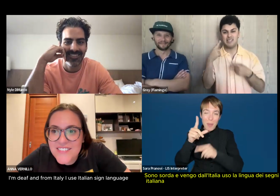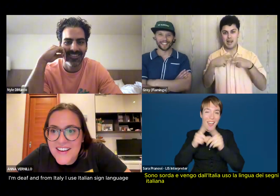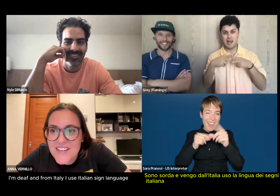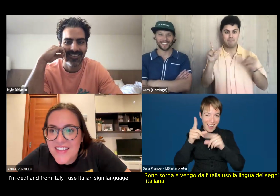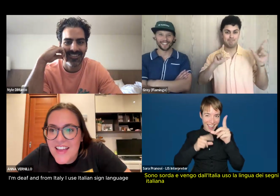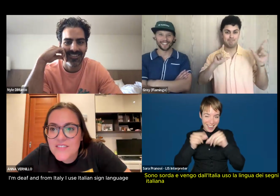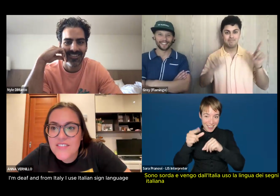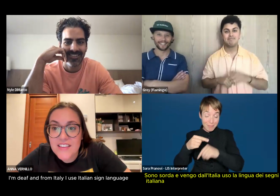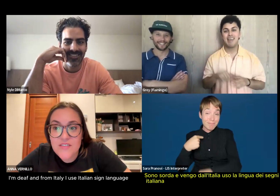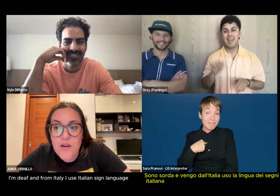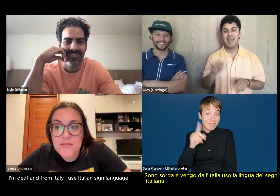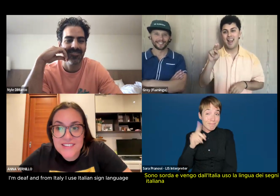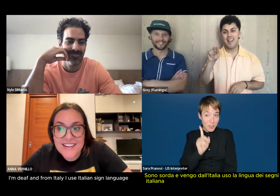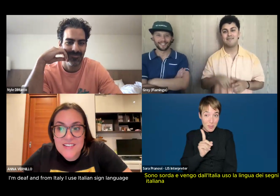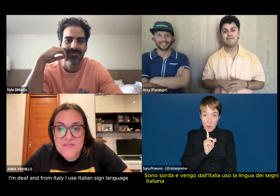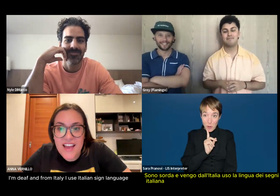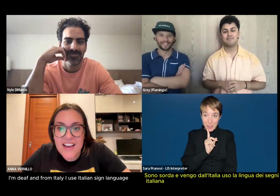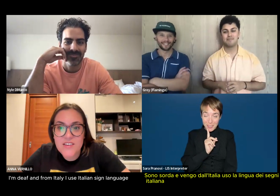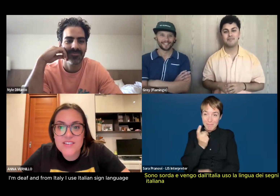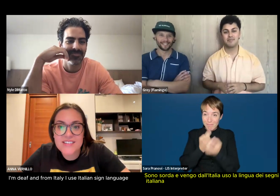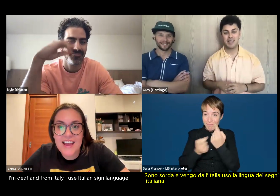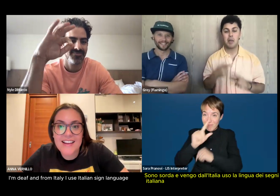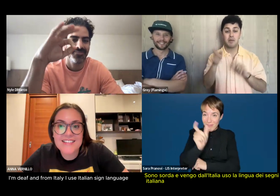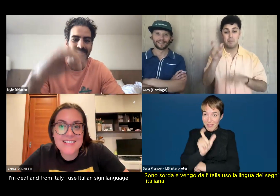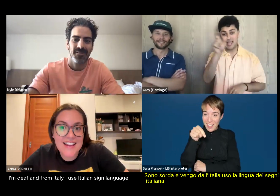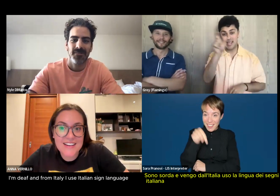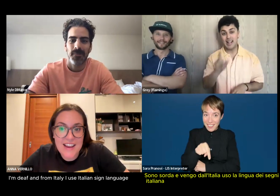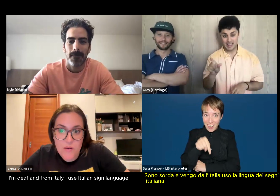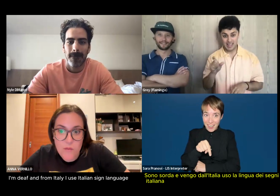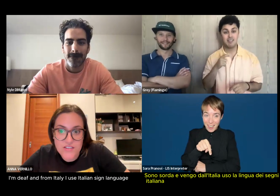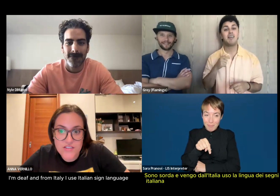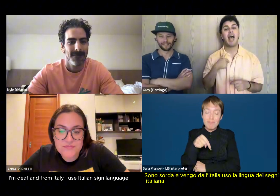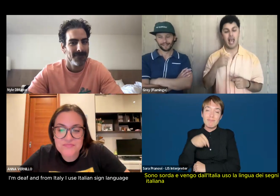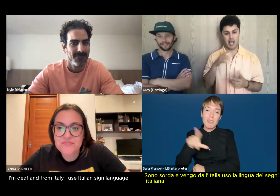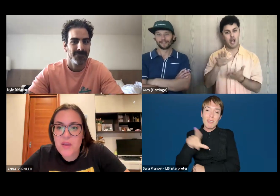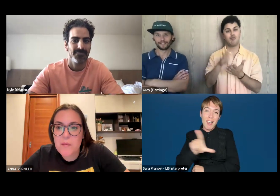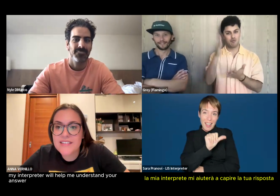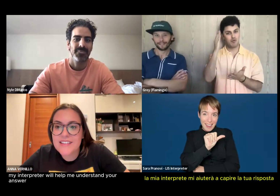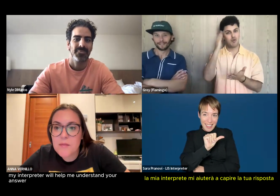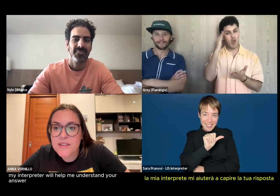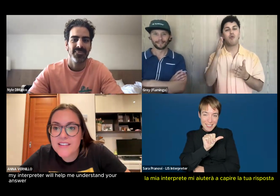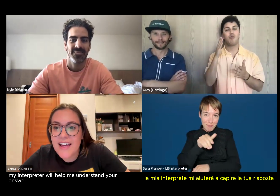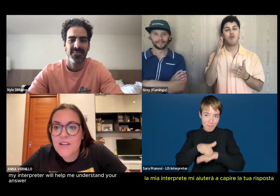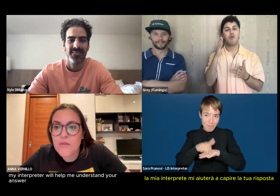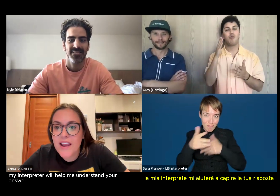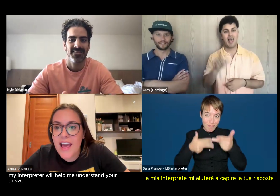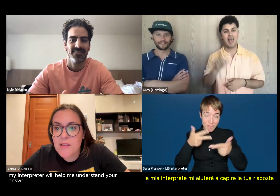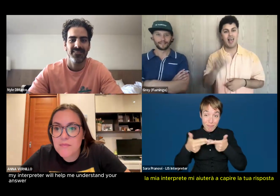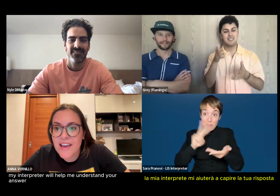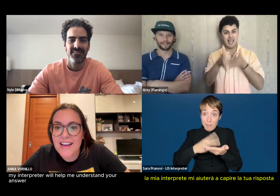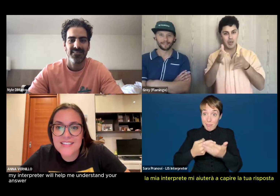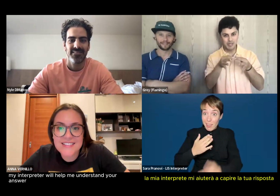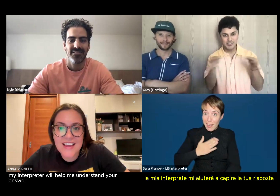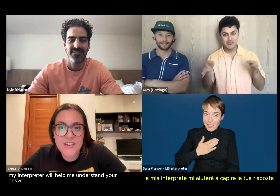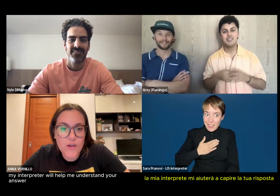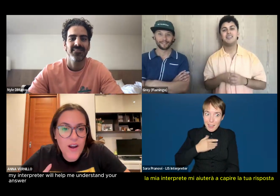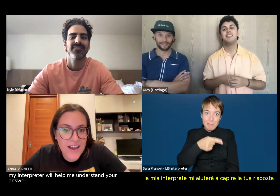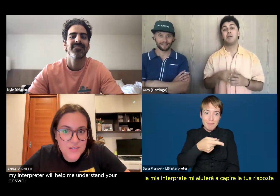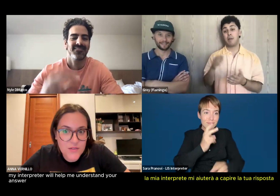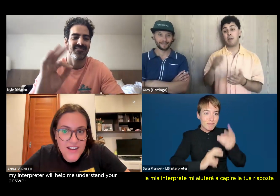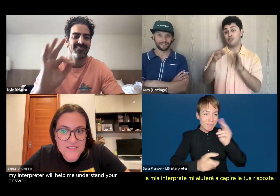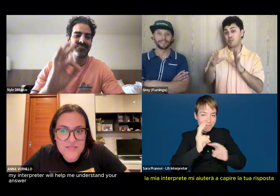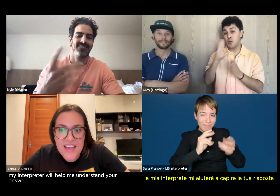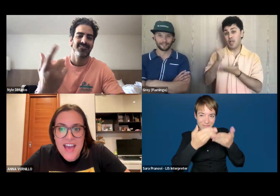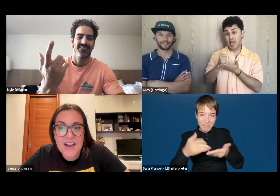I'm deaf and from Italy. I use Italian sign language. My interpreter will help me understand